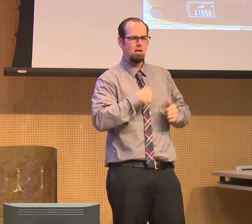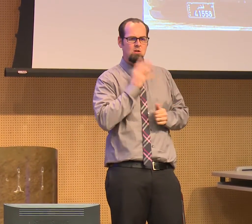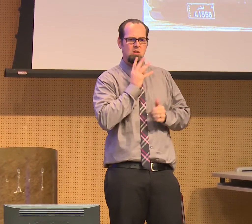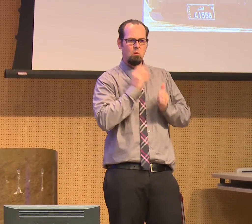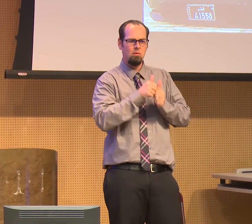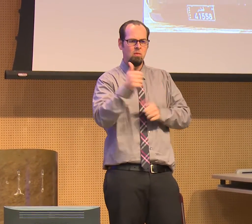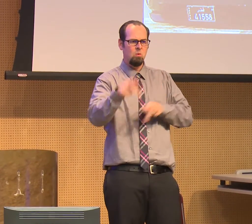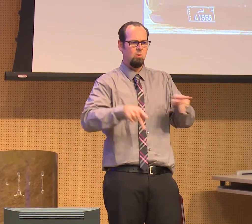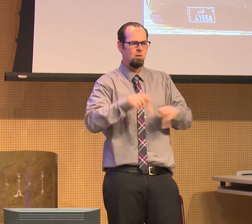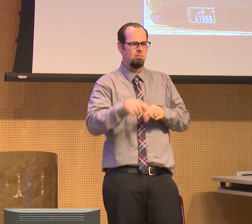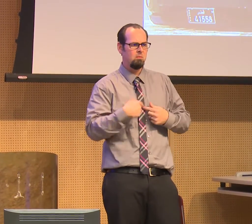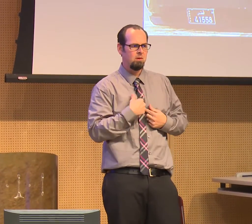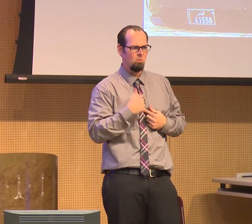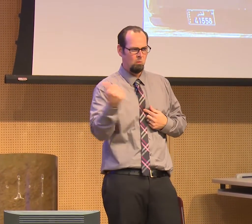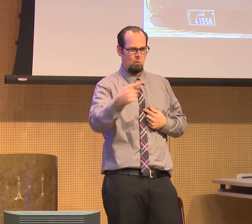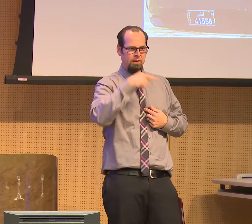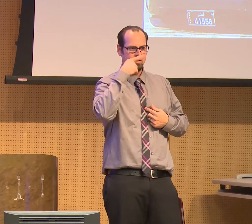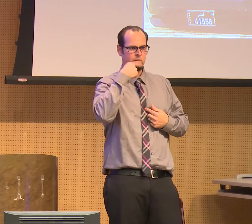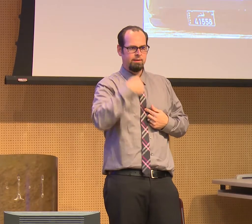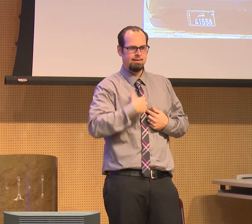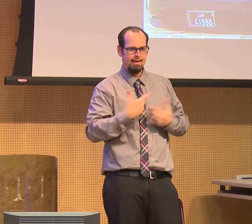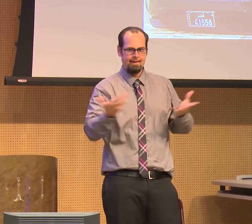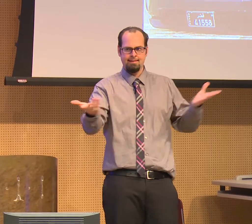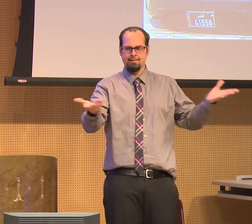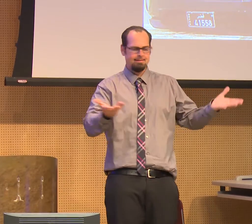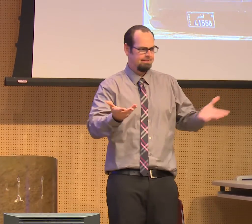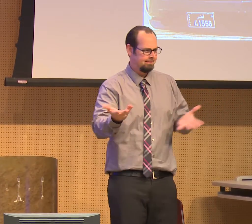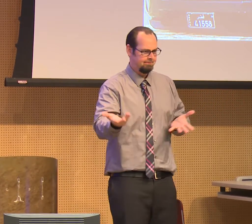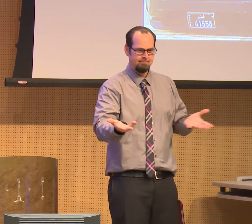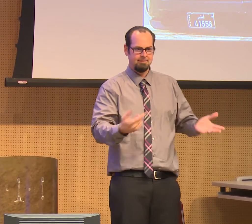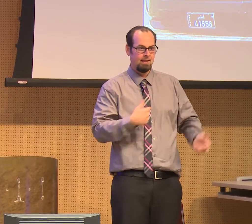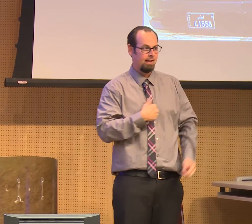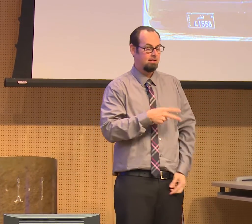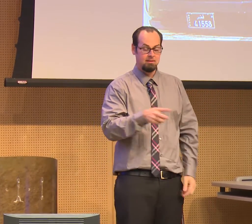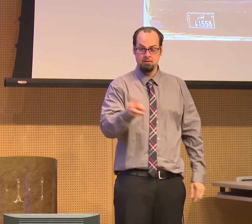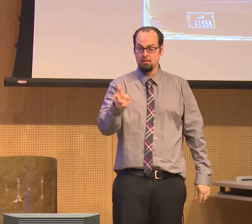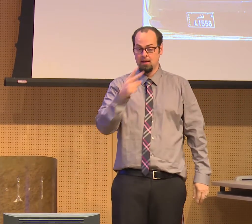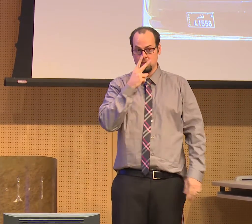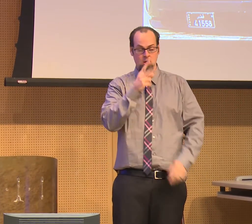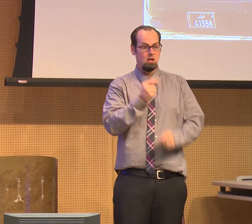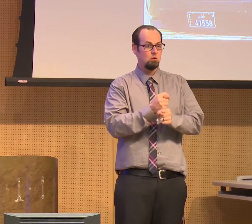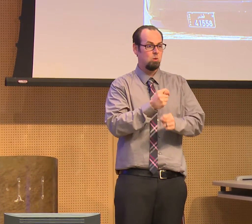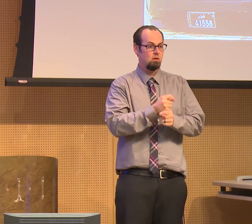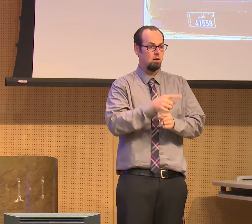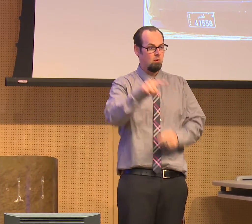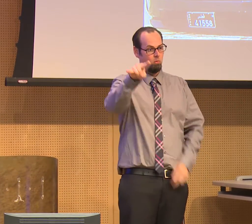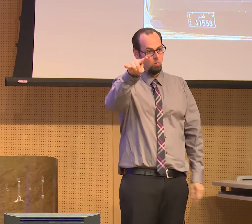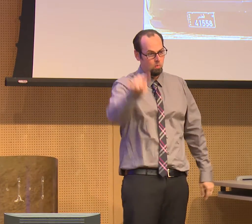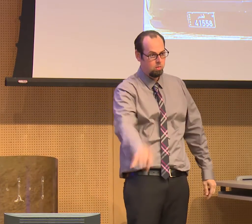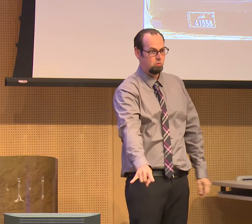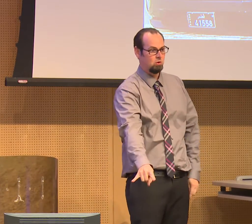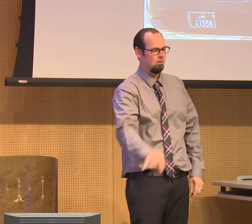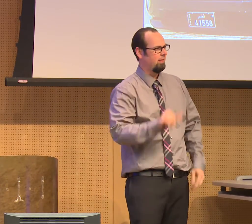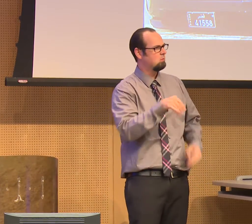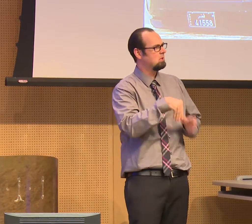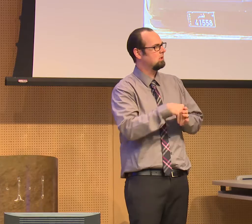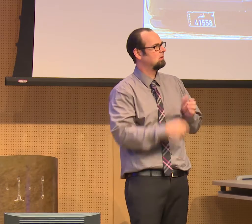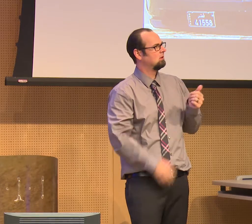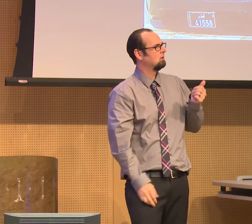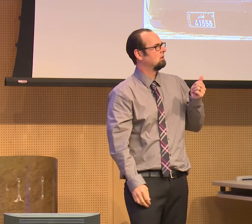I understood struggling with other hearing people communicating, but when I saw the truck, this low rider,